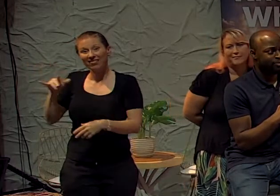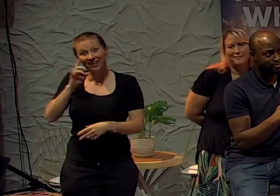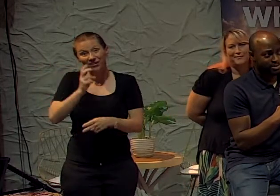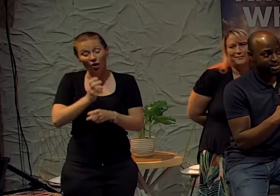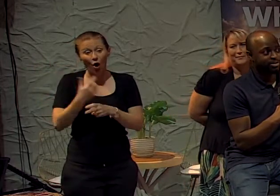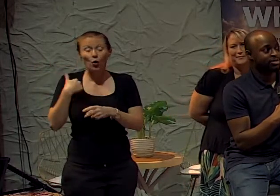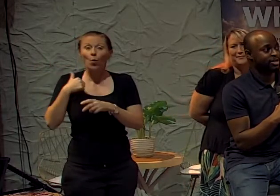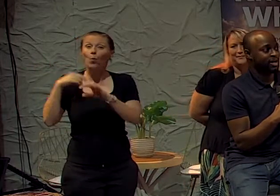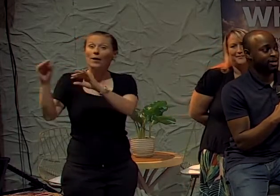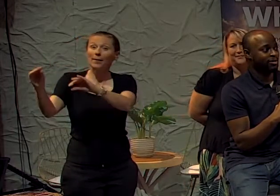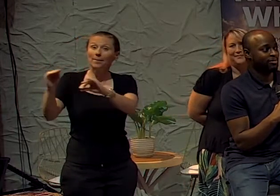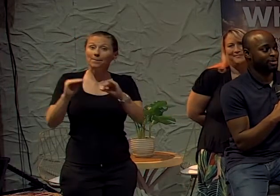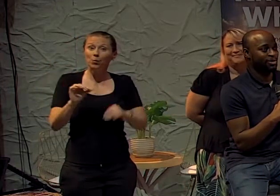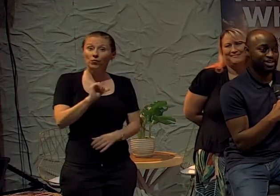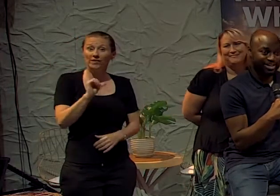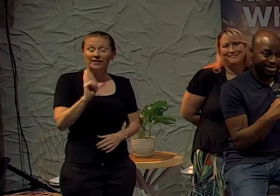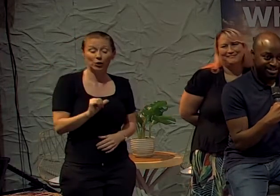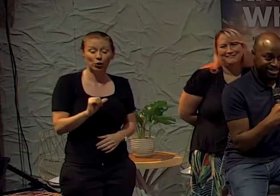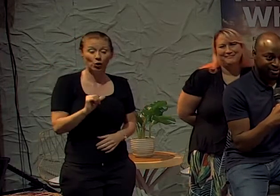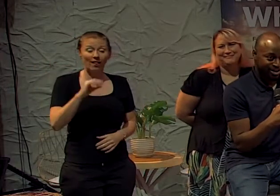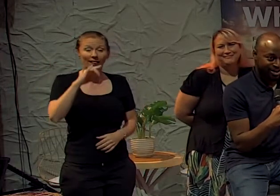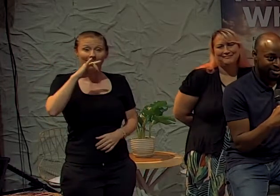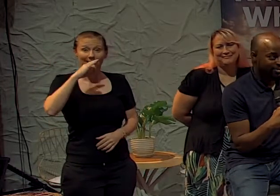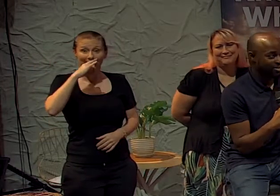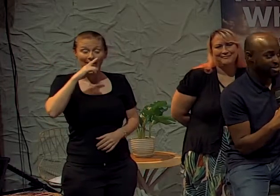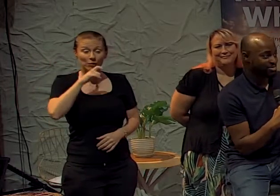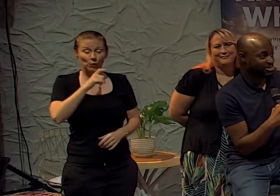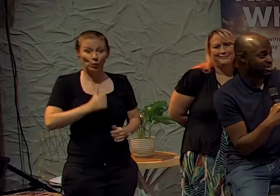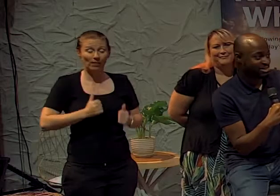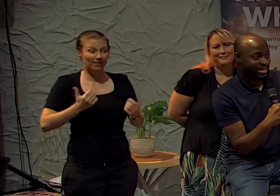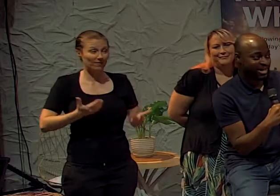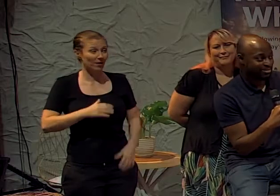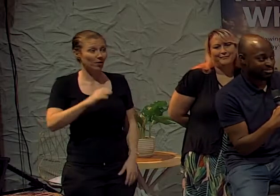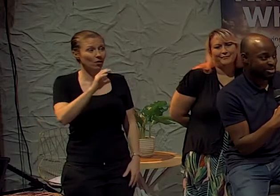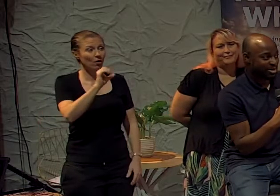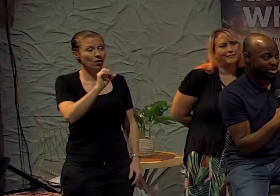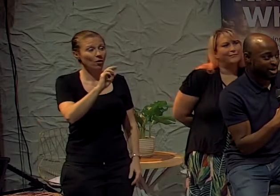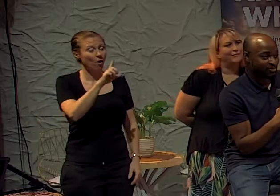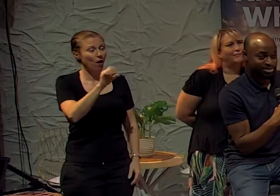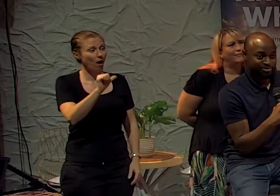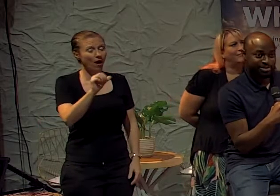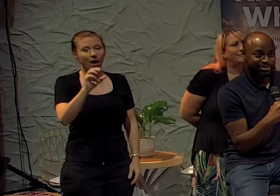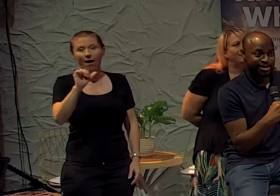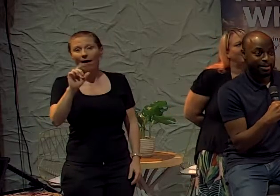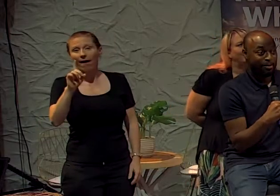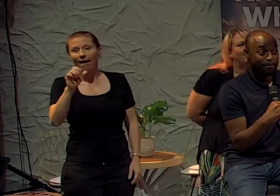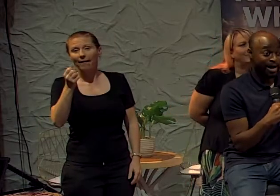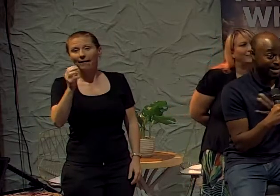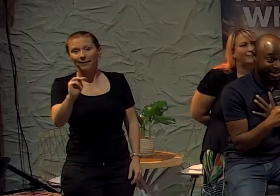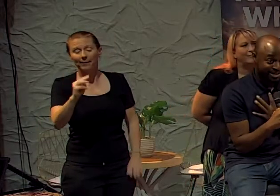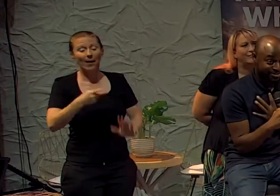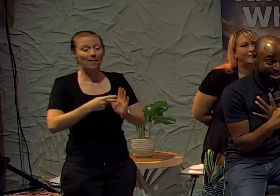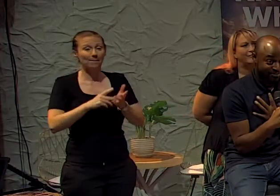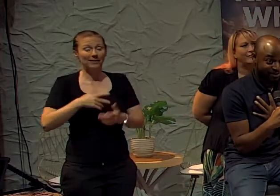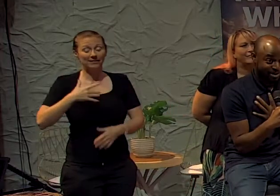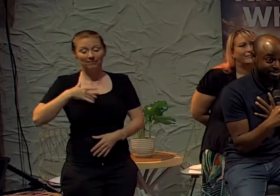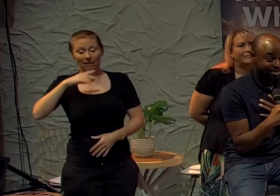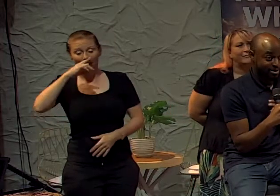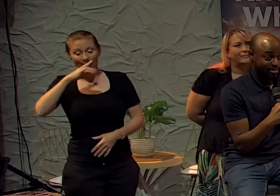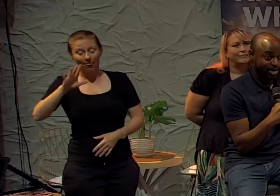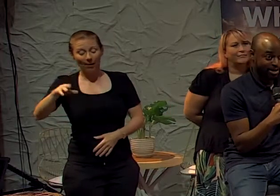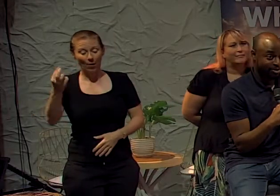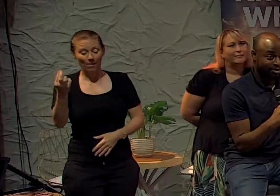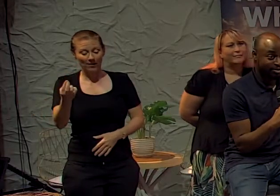we moved here, the kids that were here, it was Carla and Adam, which meant that my kids' best